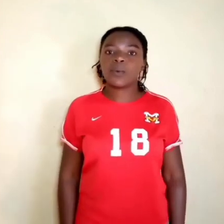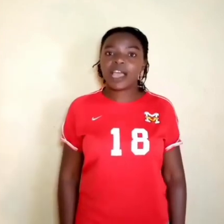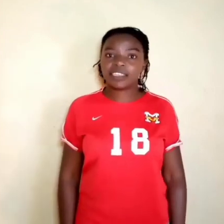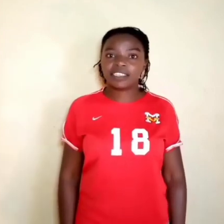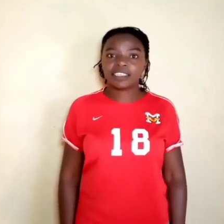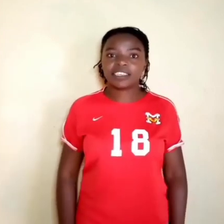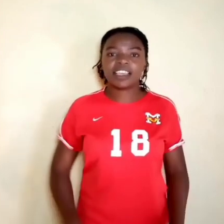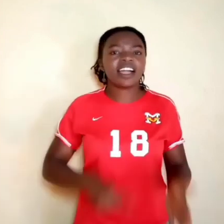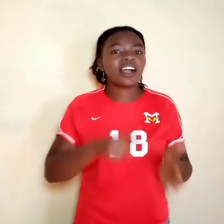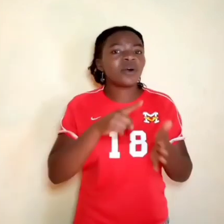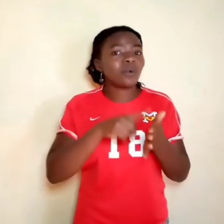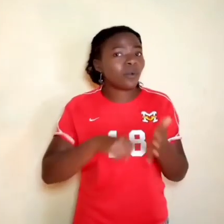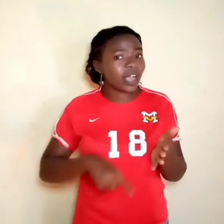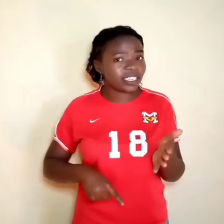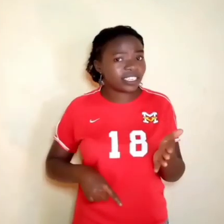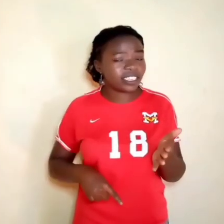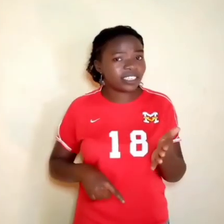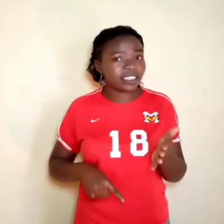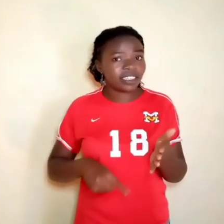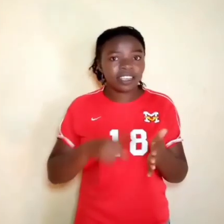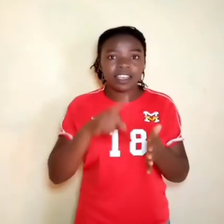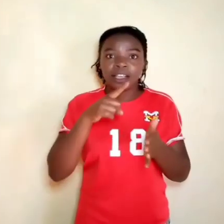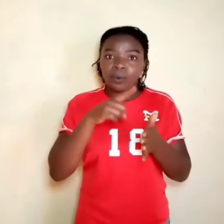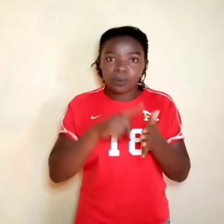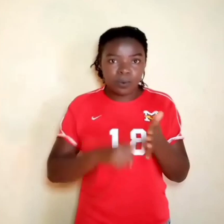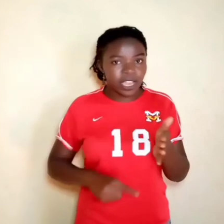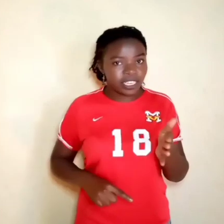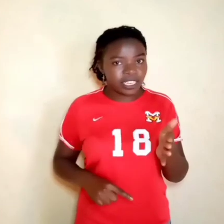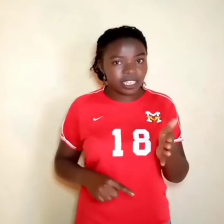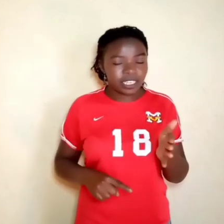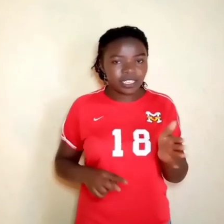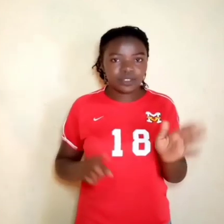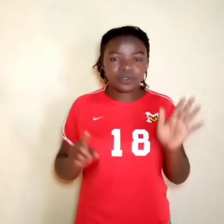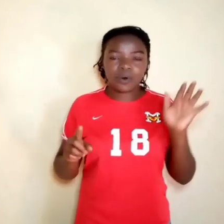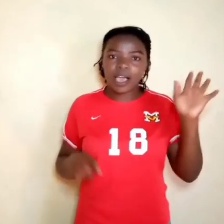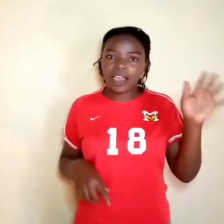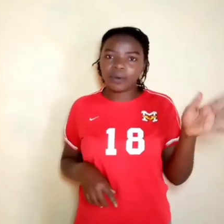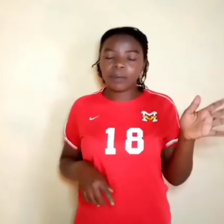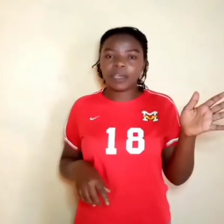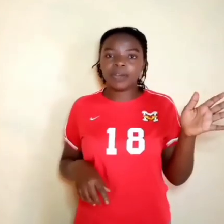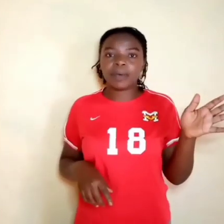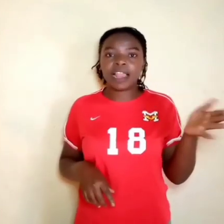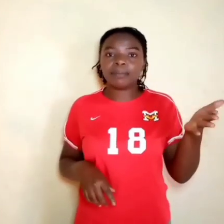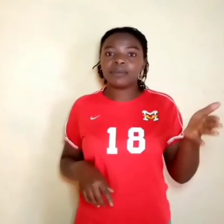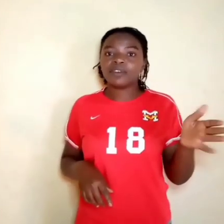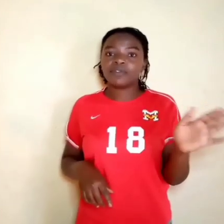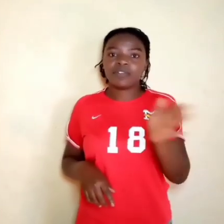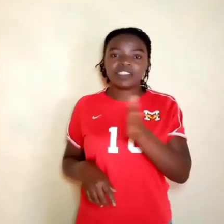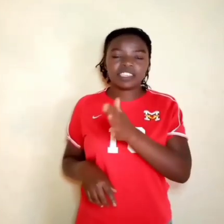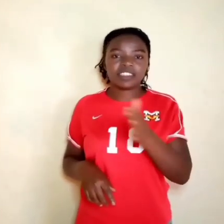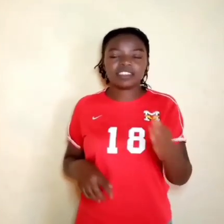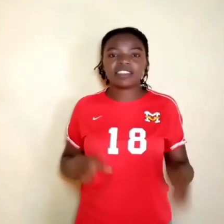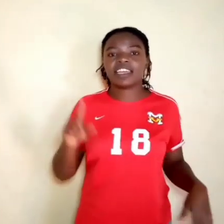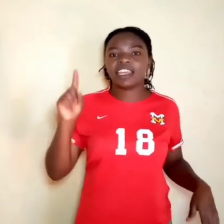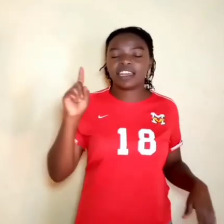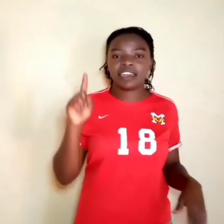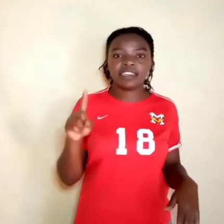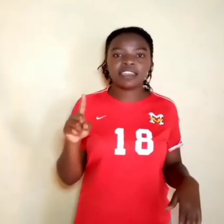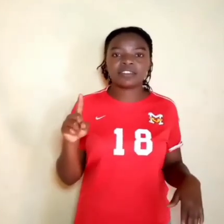What. What. What. So an open palm facing the side and an index